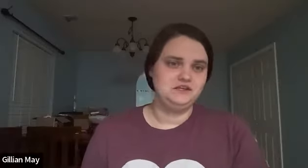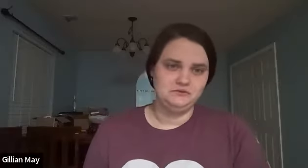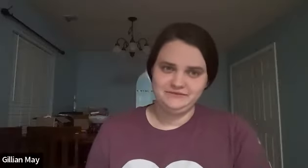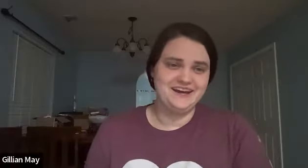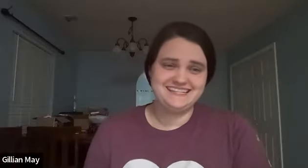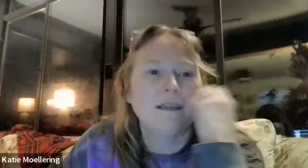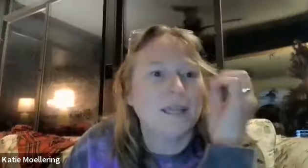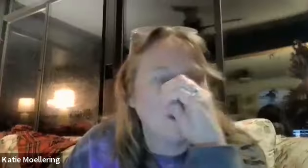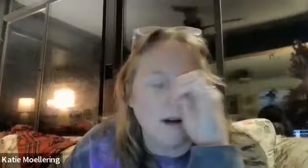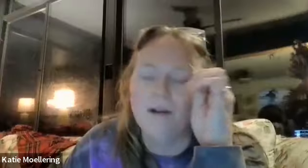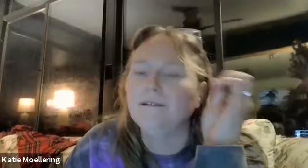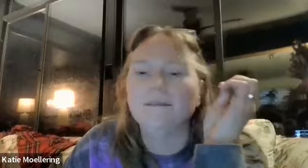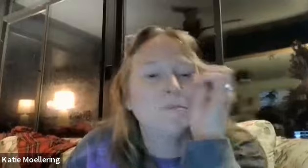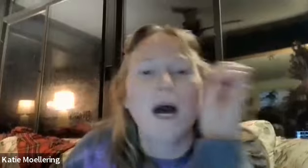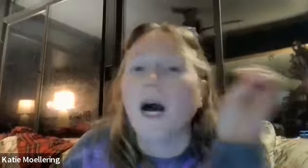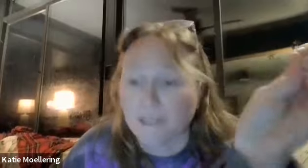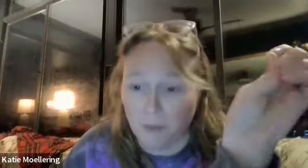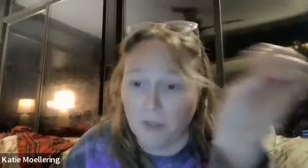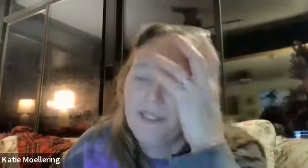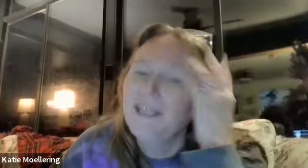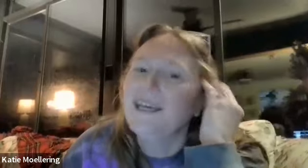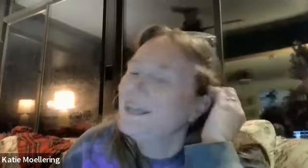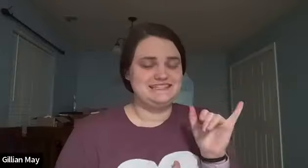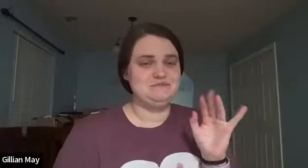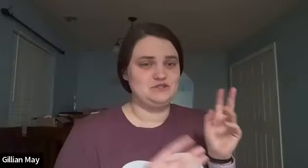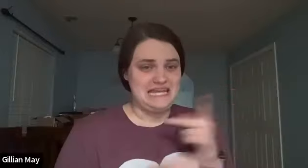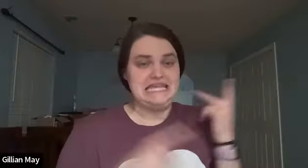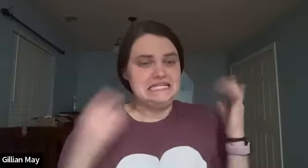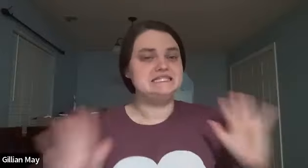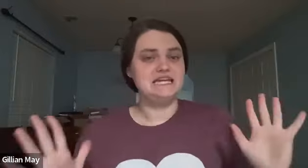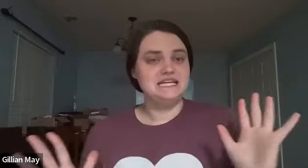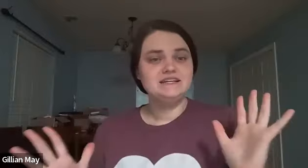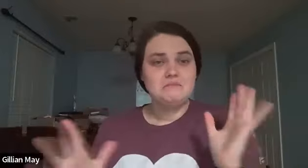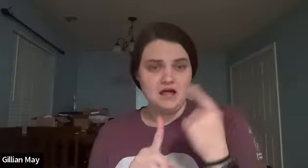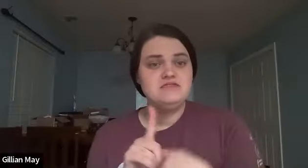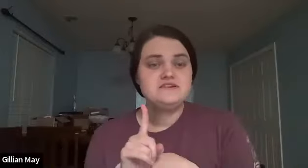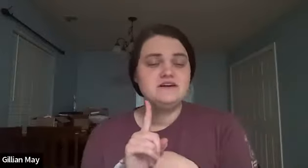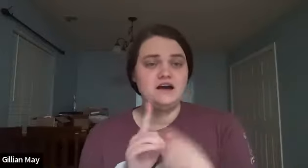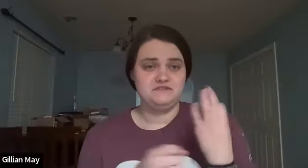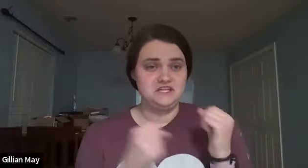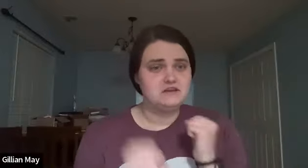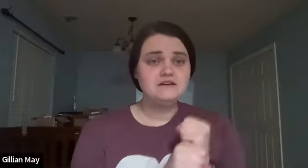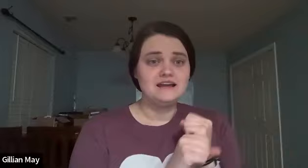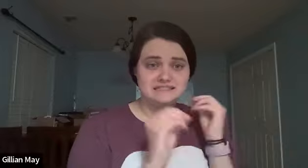you. When at all possible. End of May is the insane month of the year as a